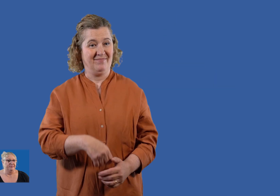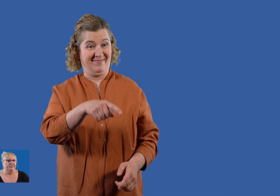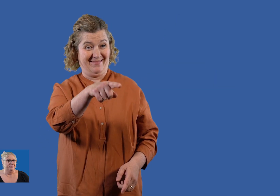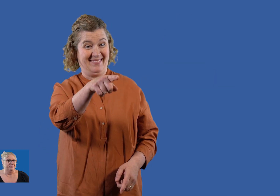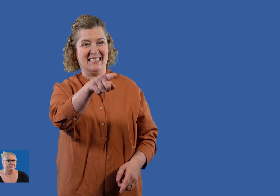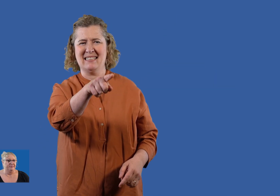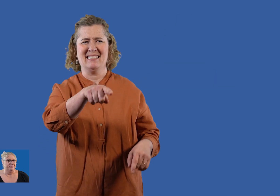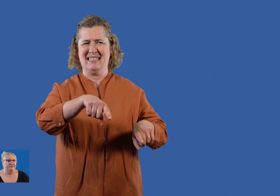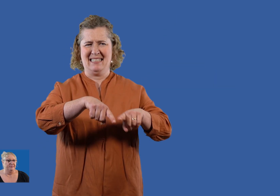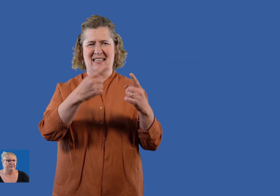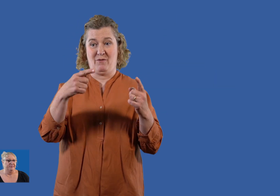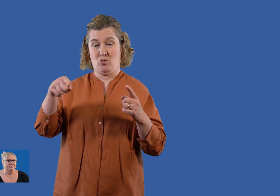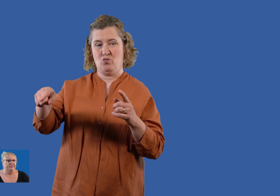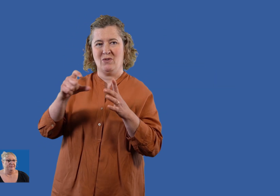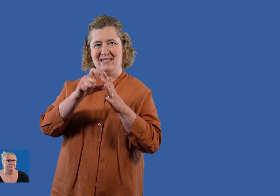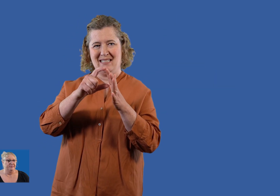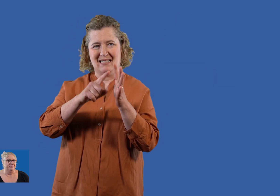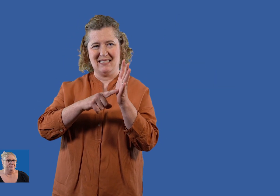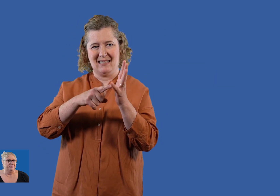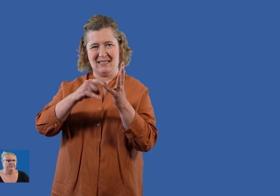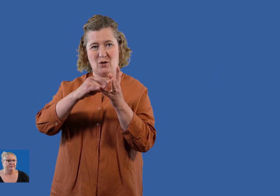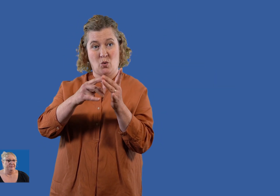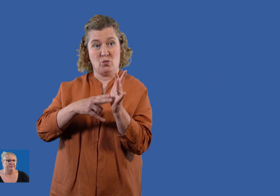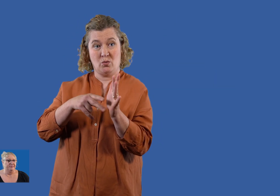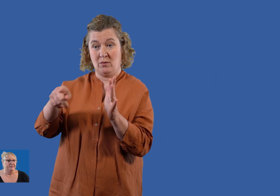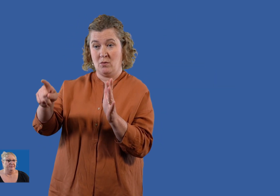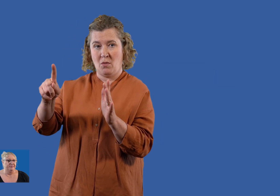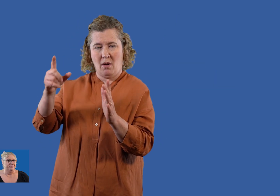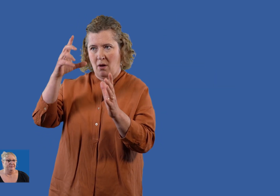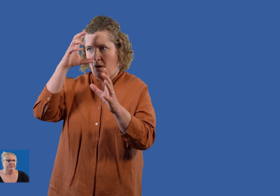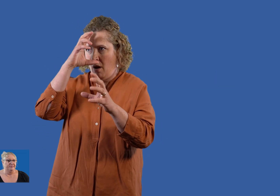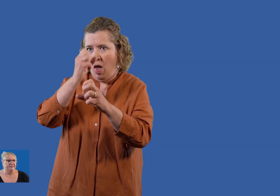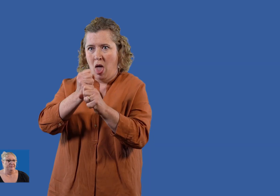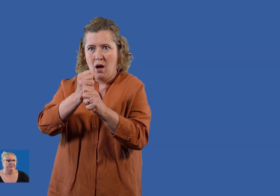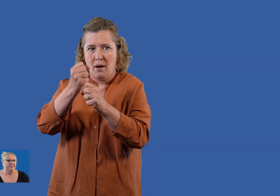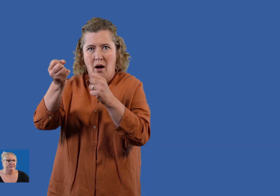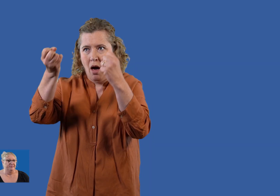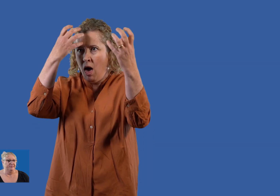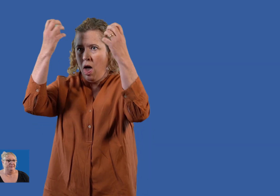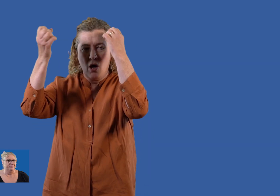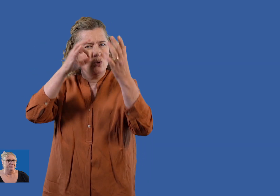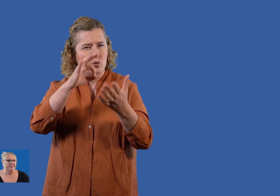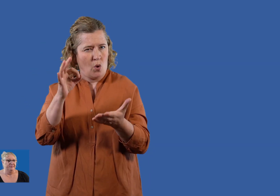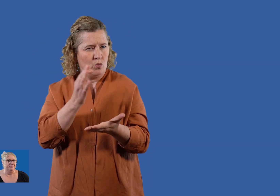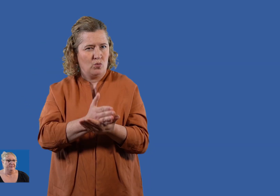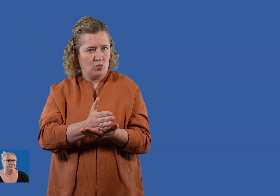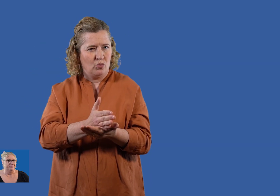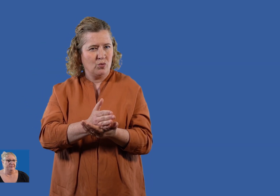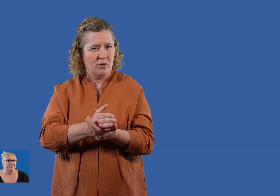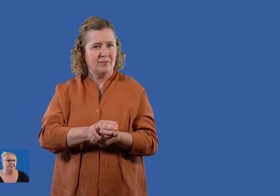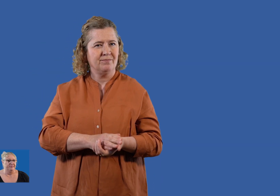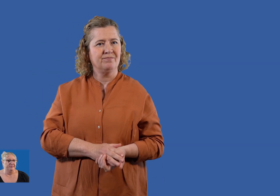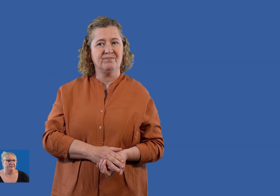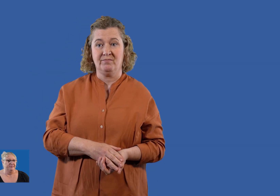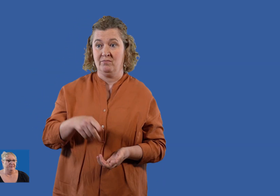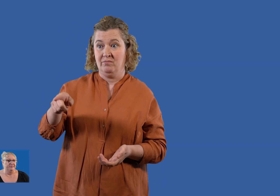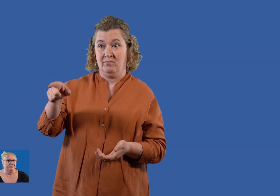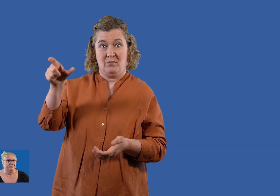No, psychosis is different from a delusion. It's a very fixed belief that's held despite evidence to the contrary. So this is where